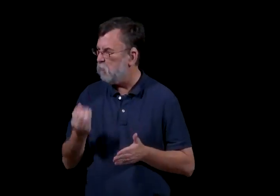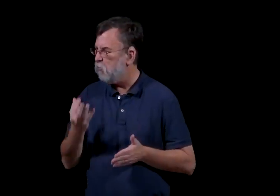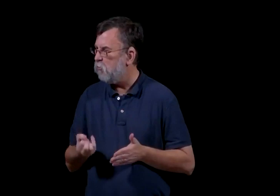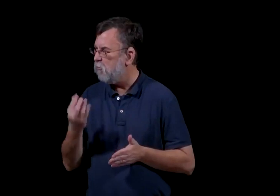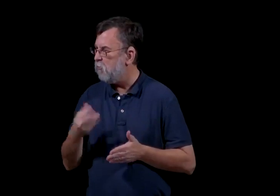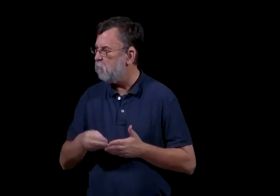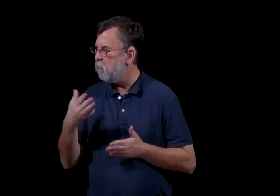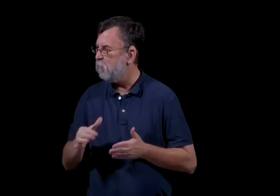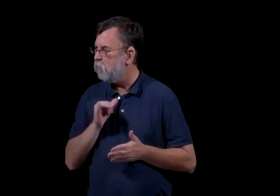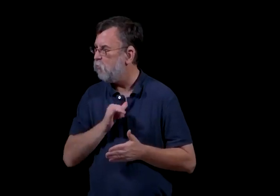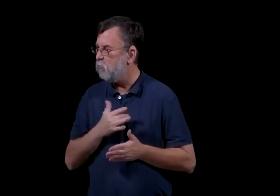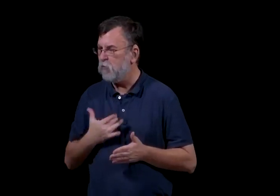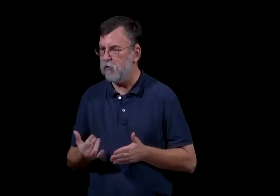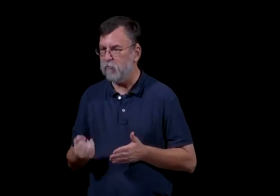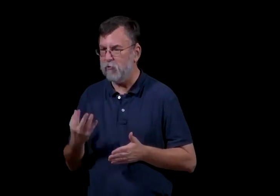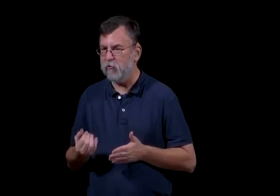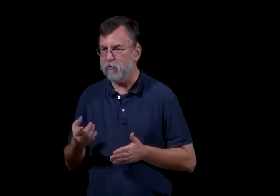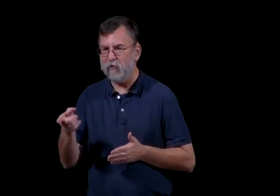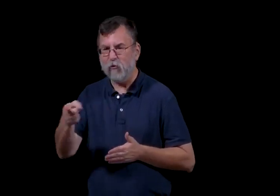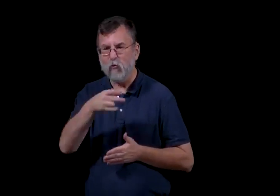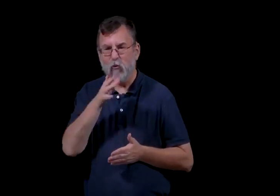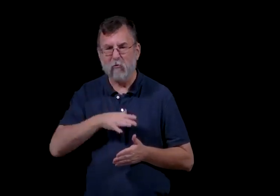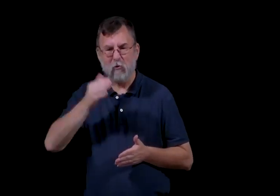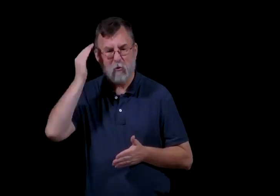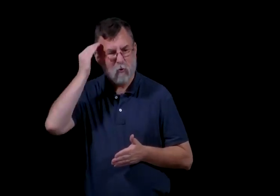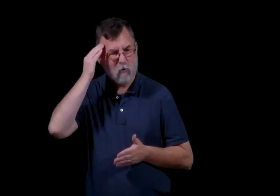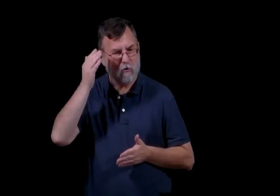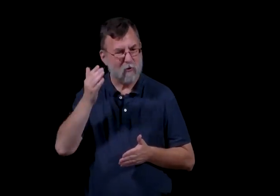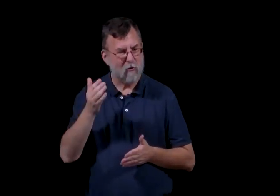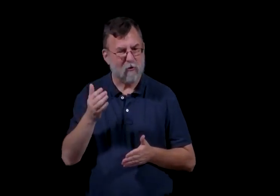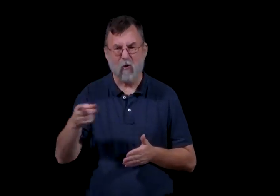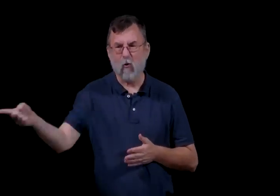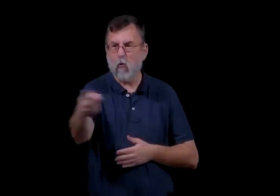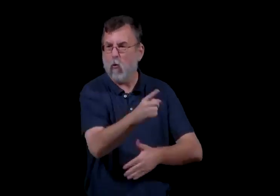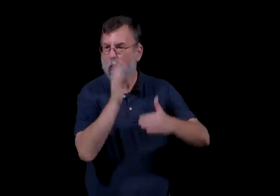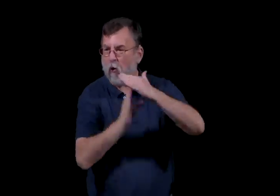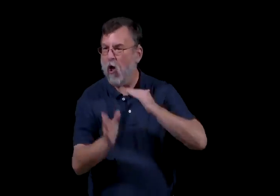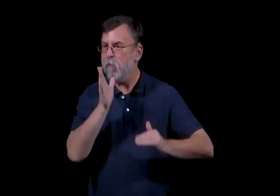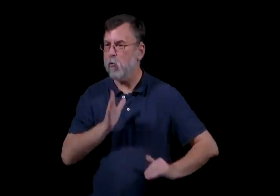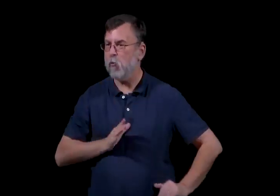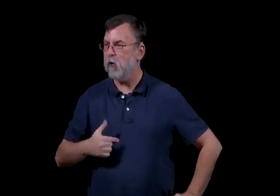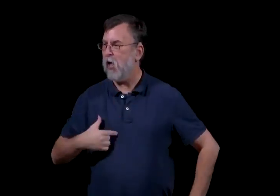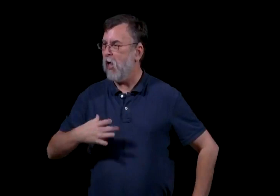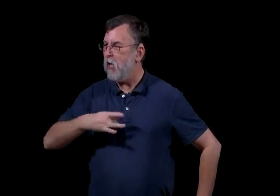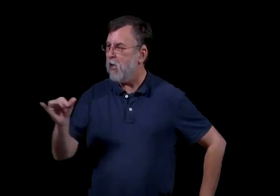that. So maybe it was a frankincense or something. You know, women would always have to use perfume.